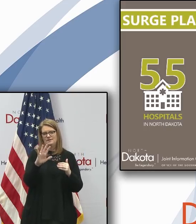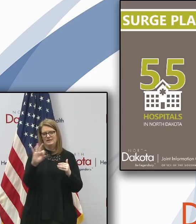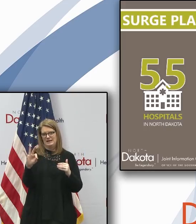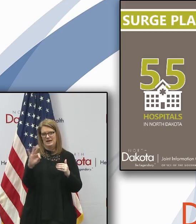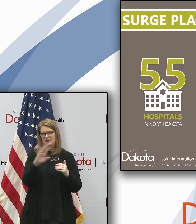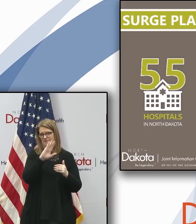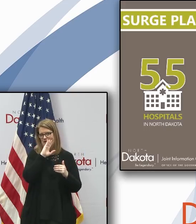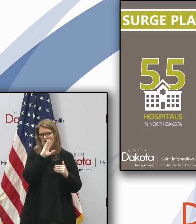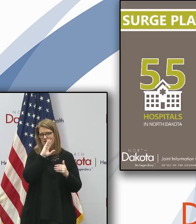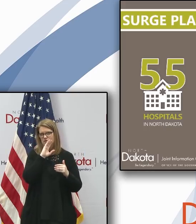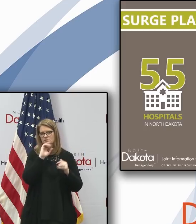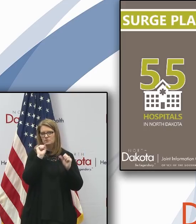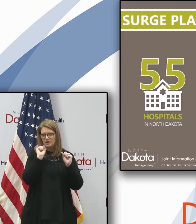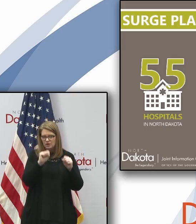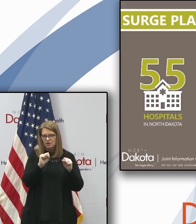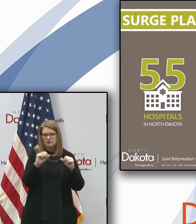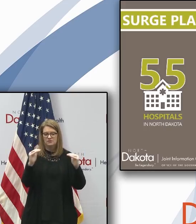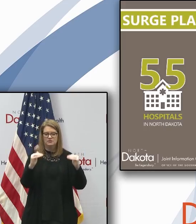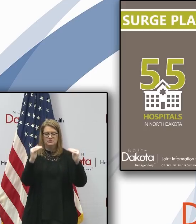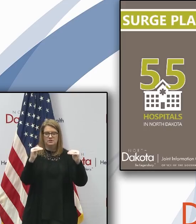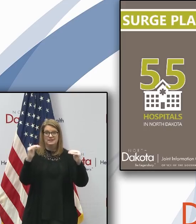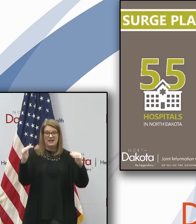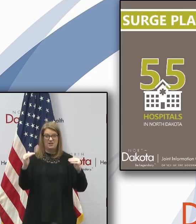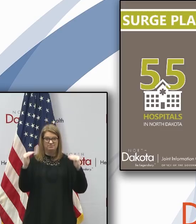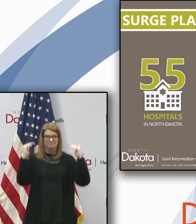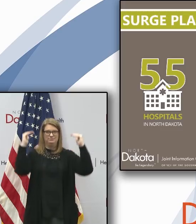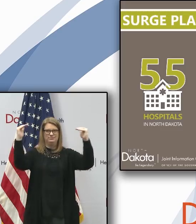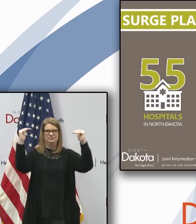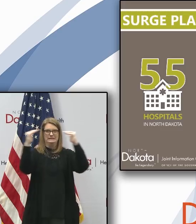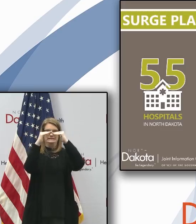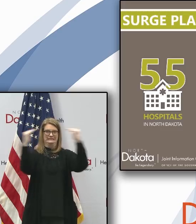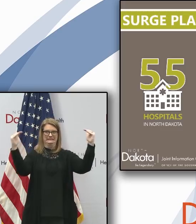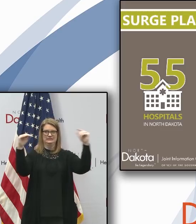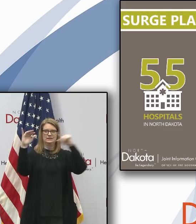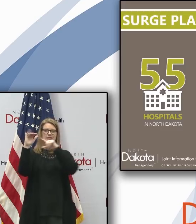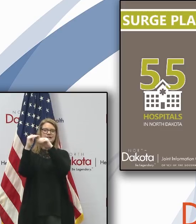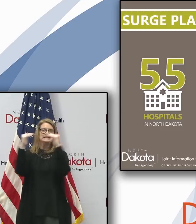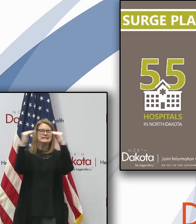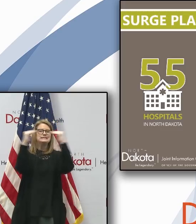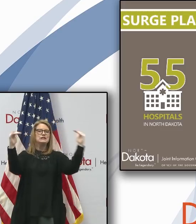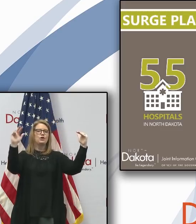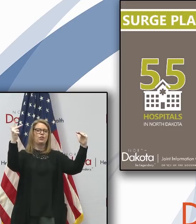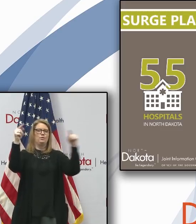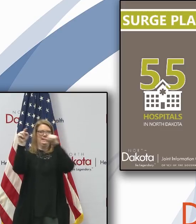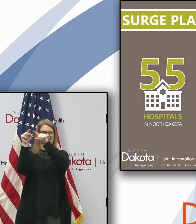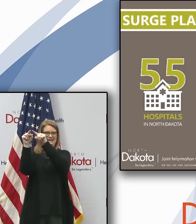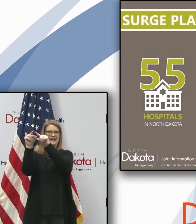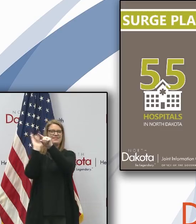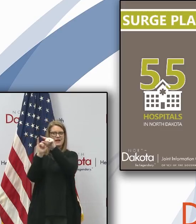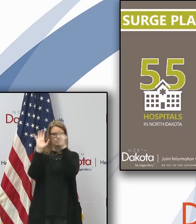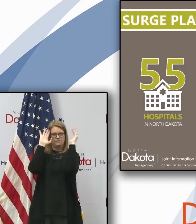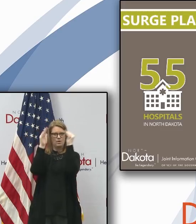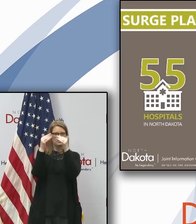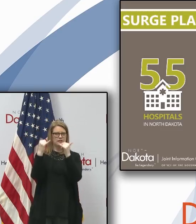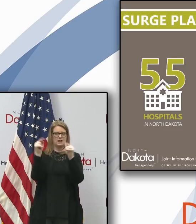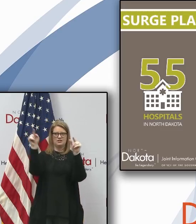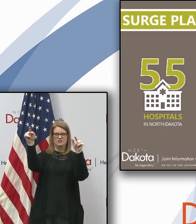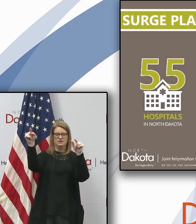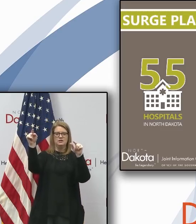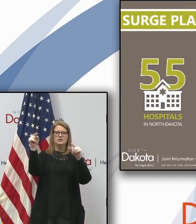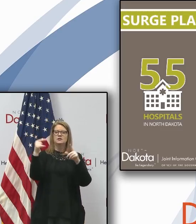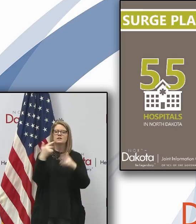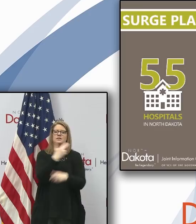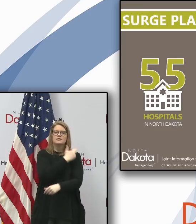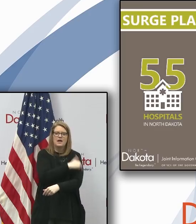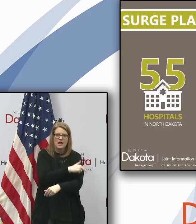4,759 beds. Tier 3 is what we're focusing on right now. This is when the